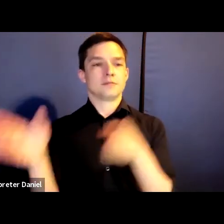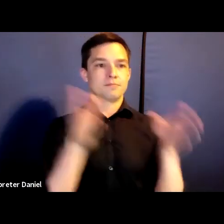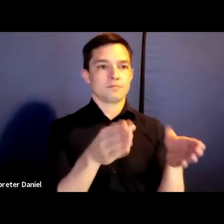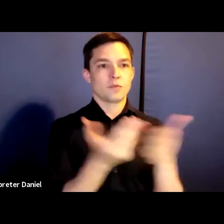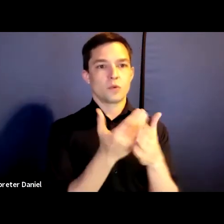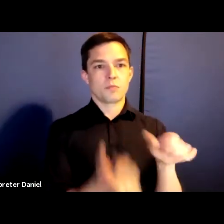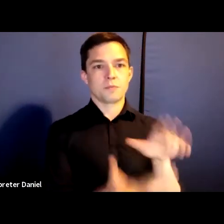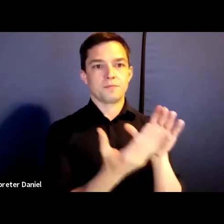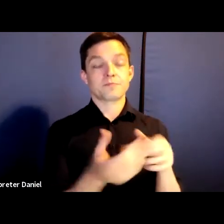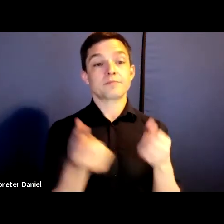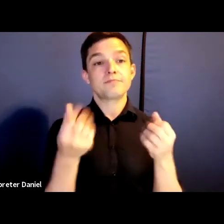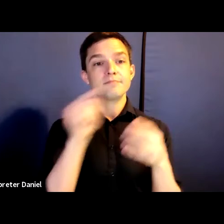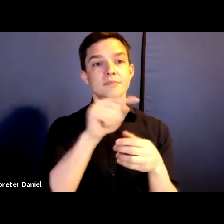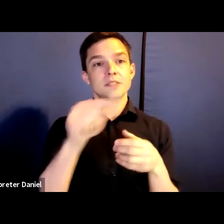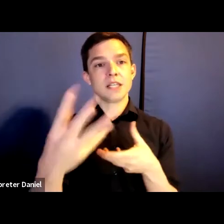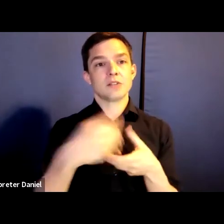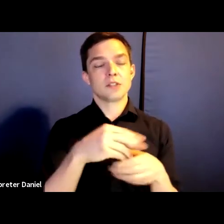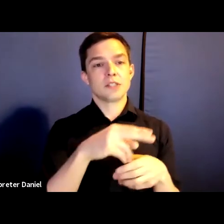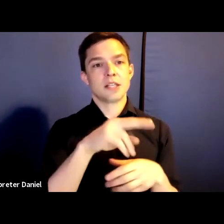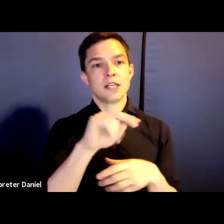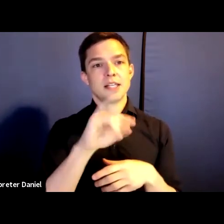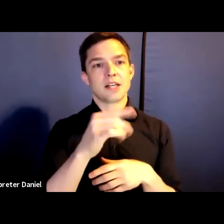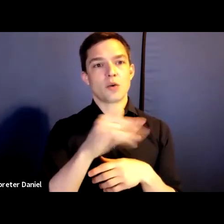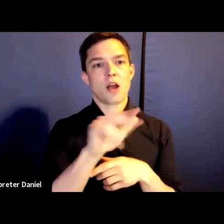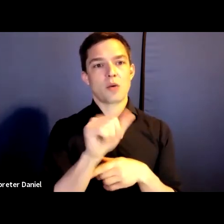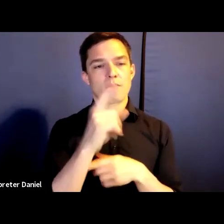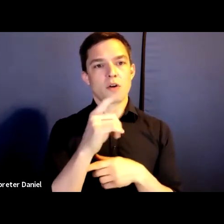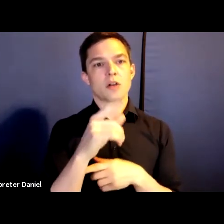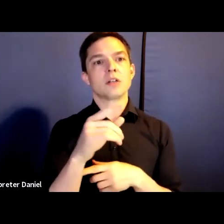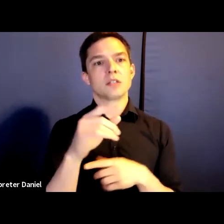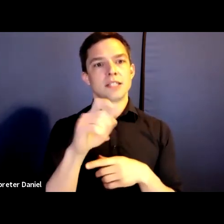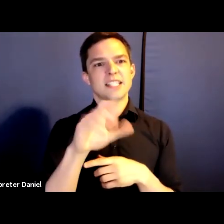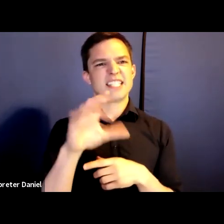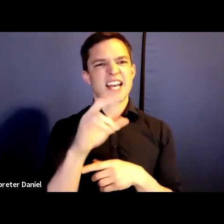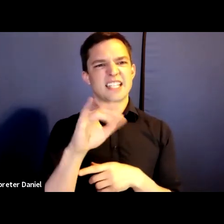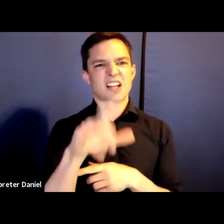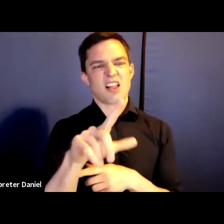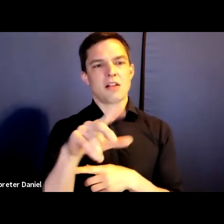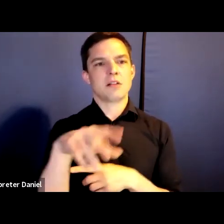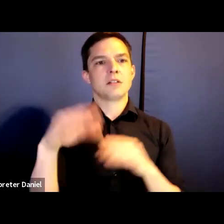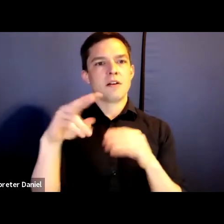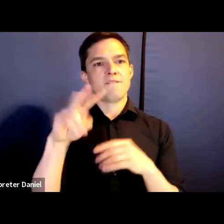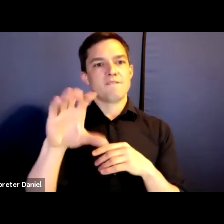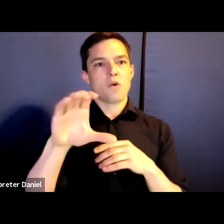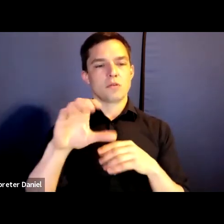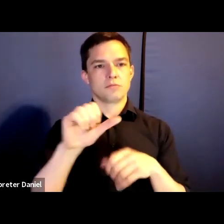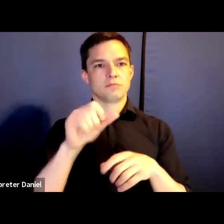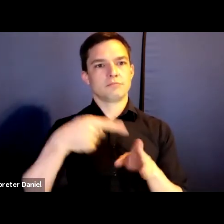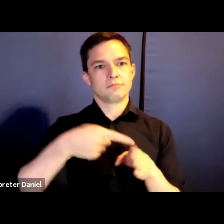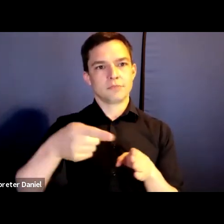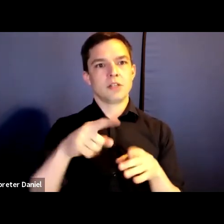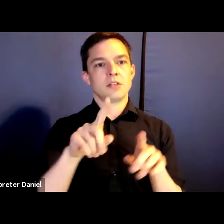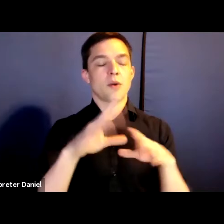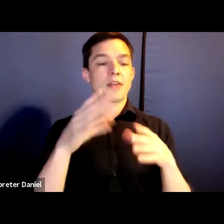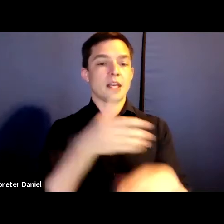were integrated into the Nicaraguan Network for Technical Education. From they were able to evangelize to more than 150